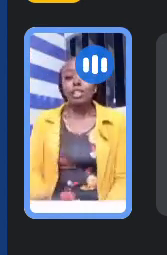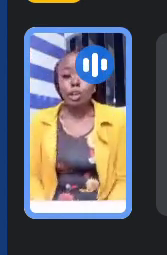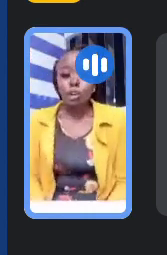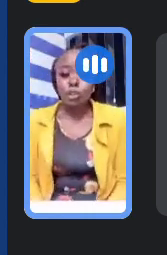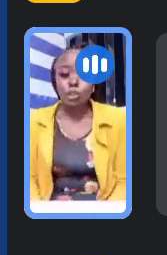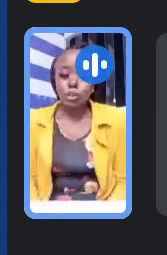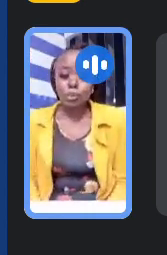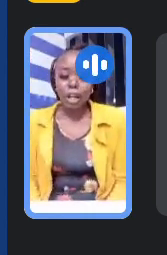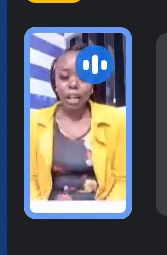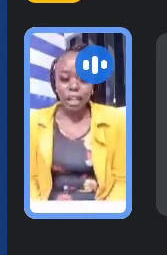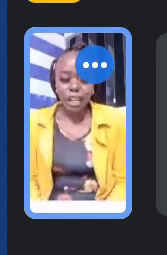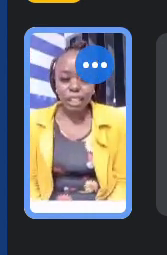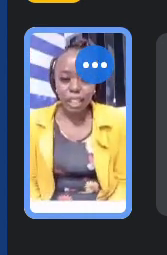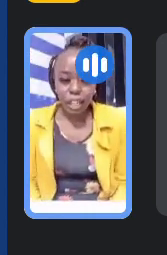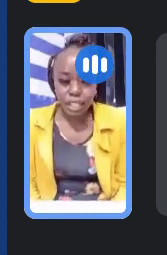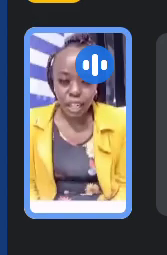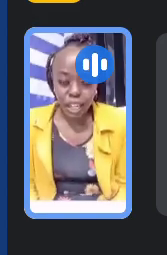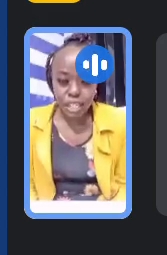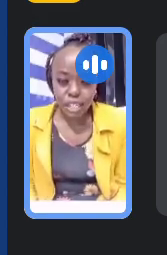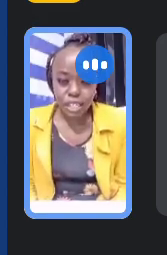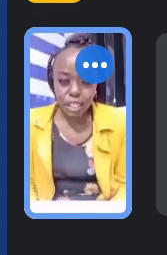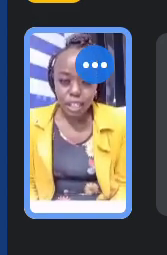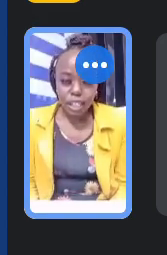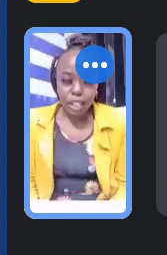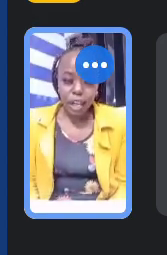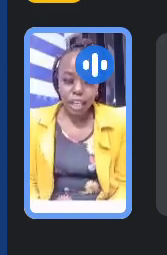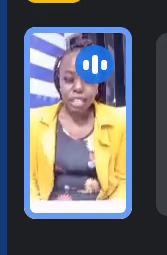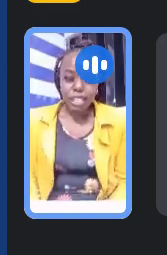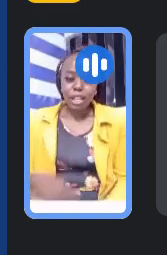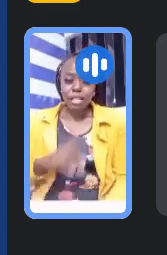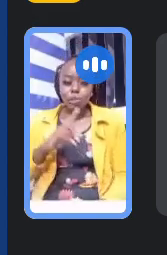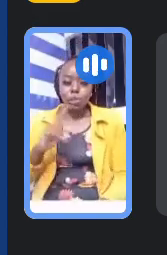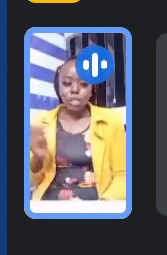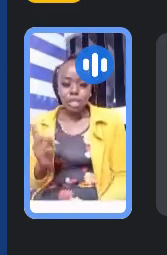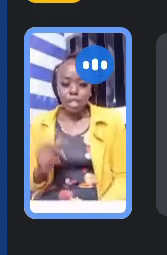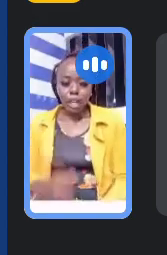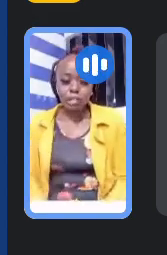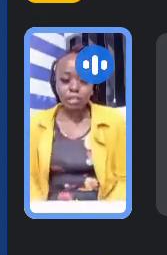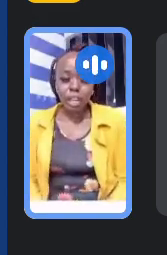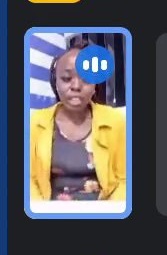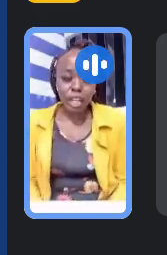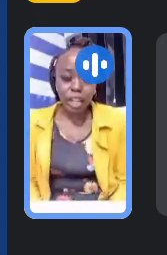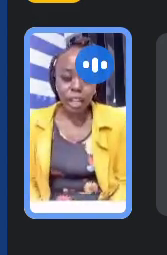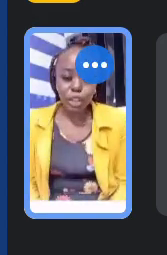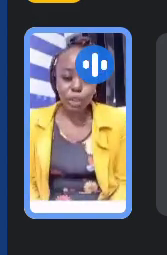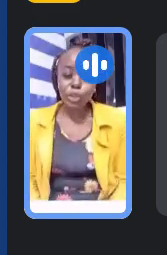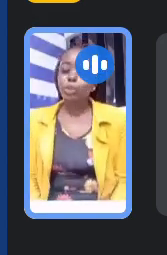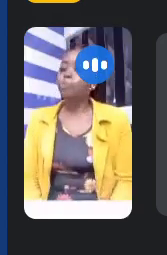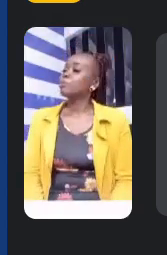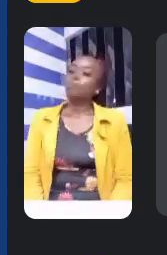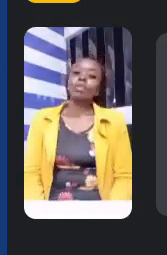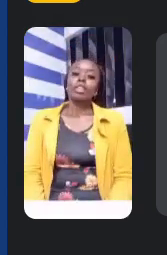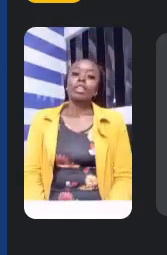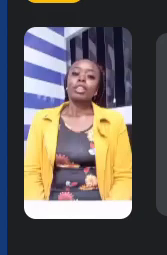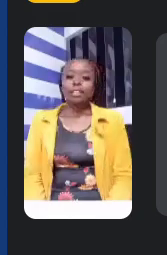It's also on YouTube. Right, Alexis? I guess he has switched live at